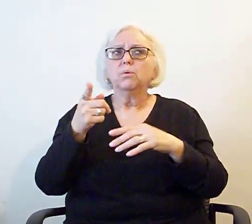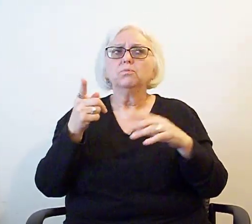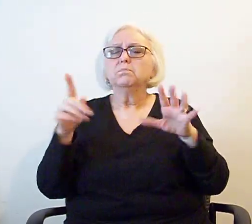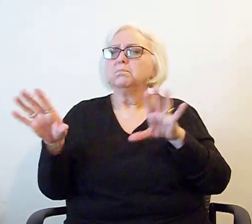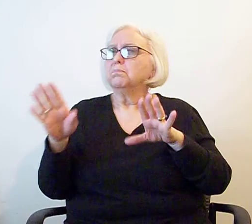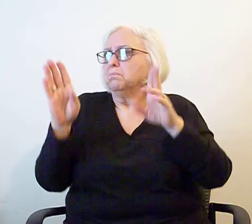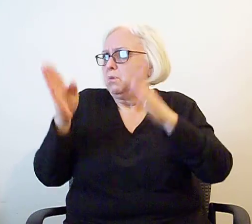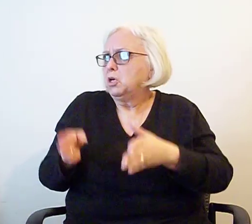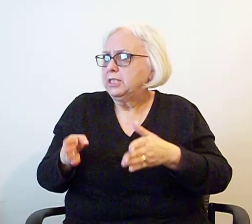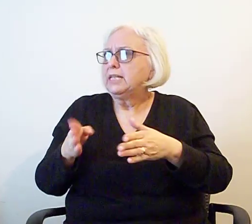and interest.